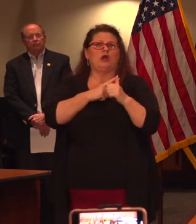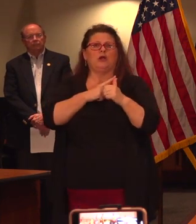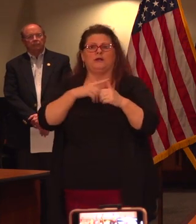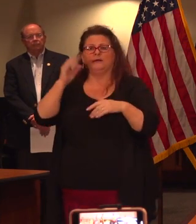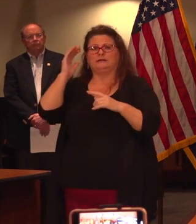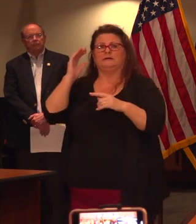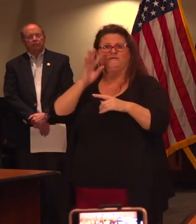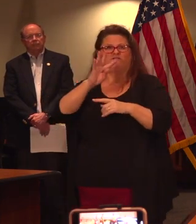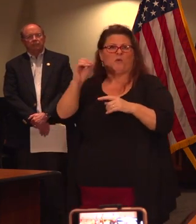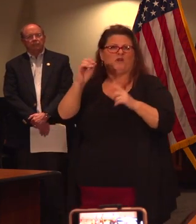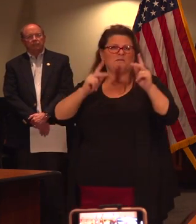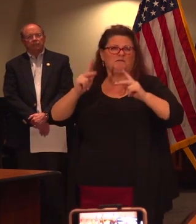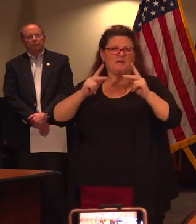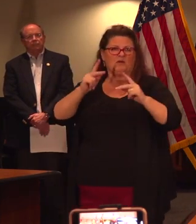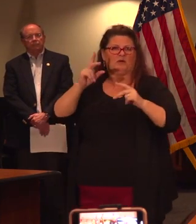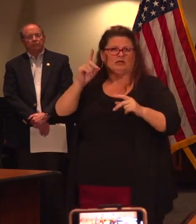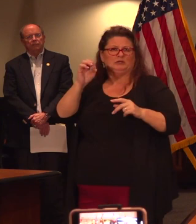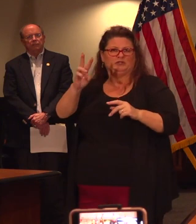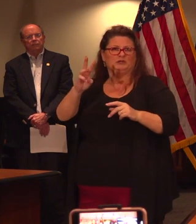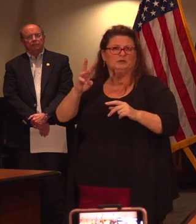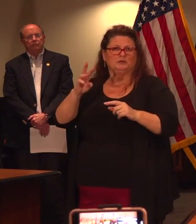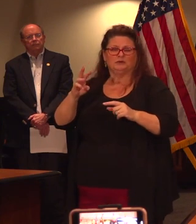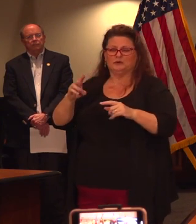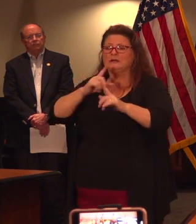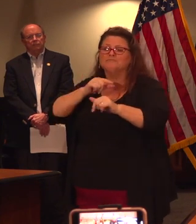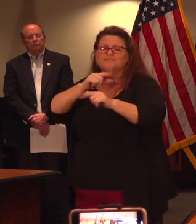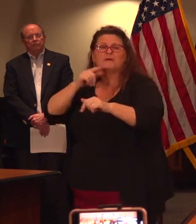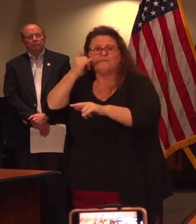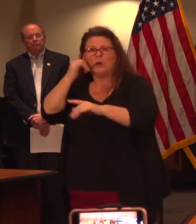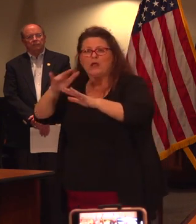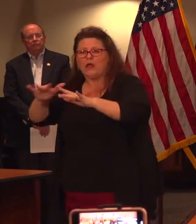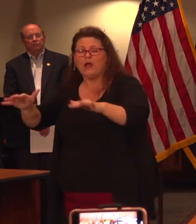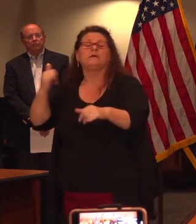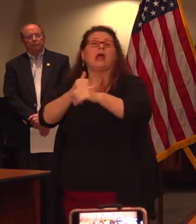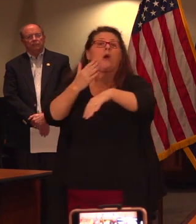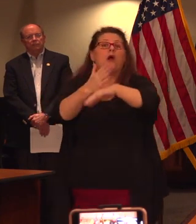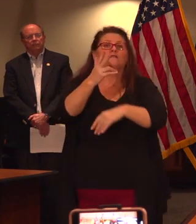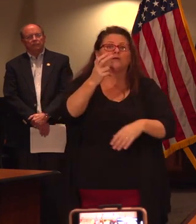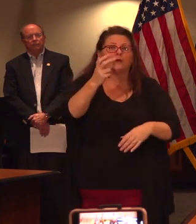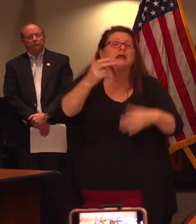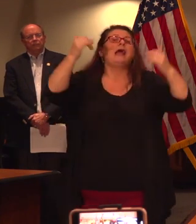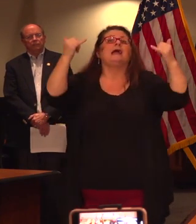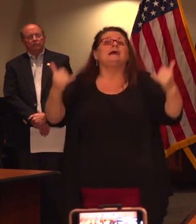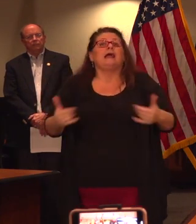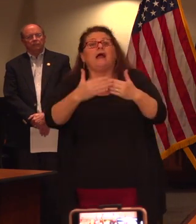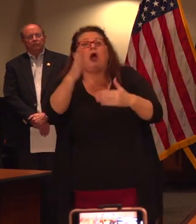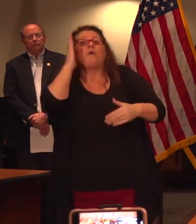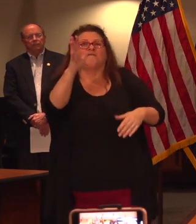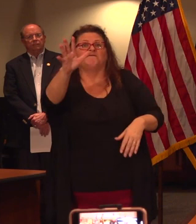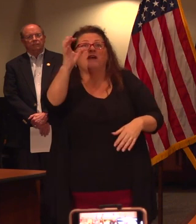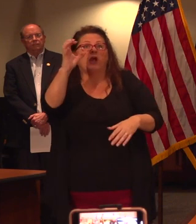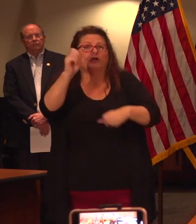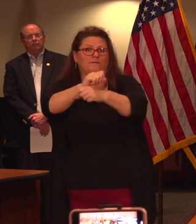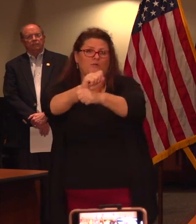the phones and handling the claims. I think we're up to around 300 now. We expect to be at 500, and they are moving them very